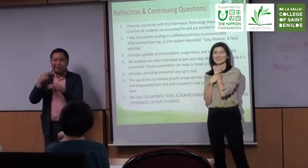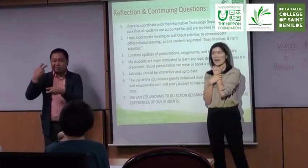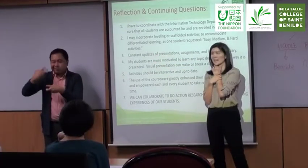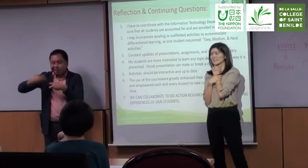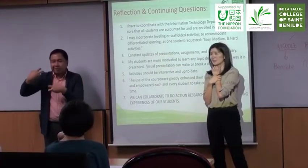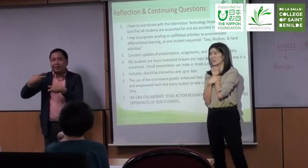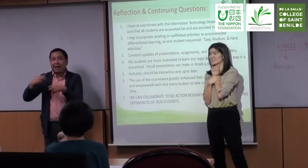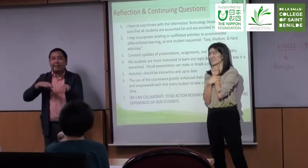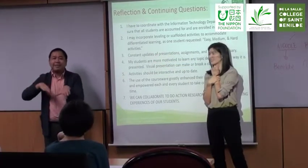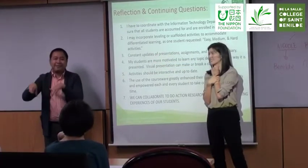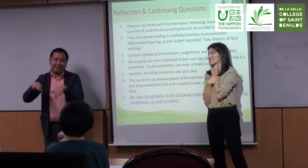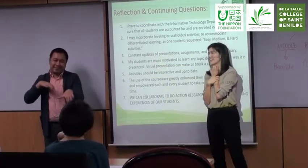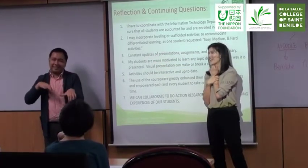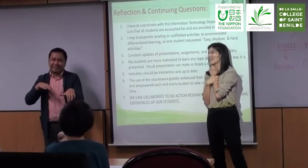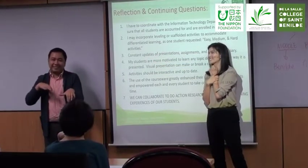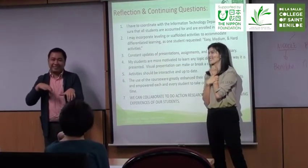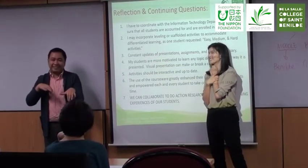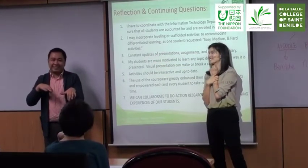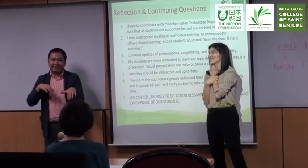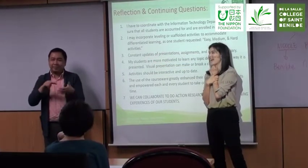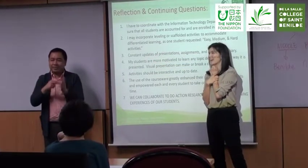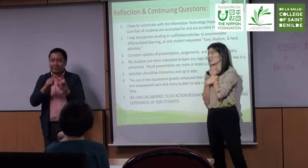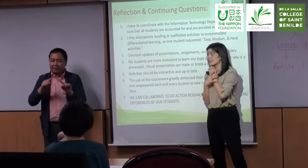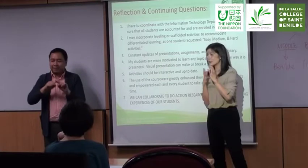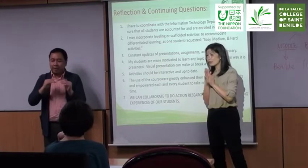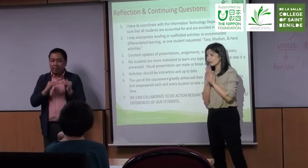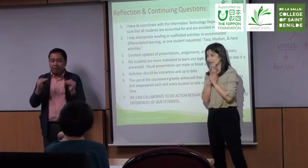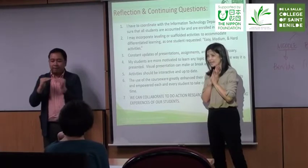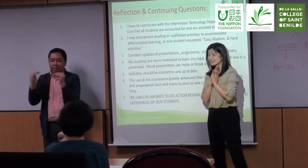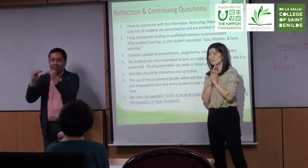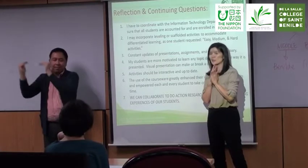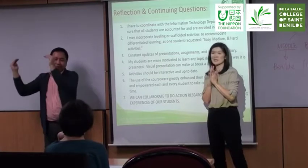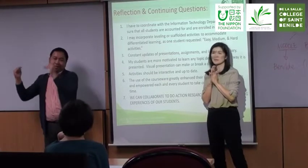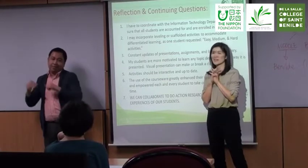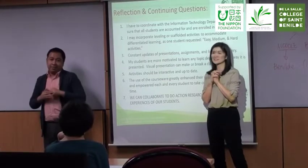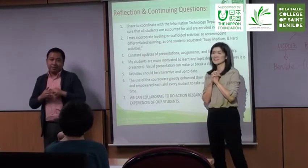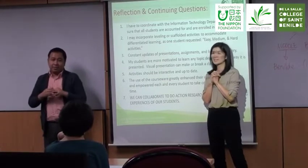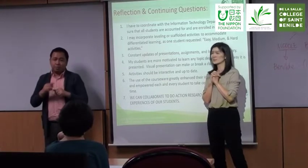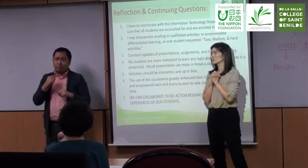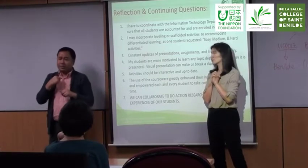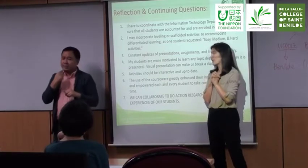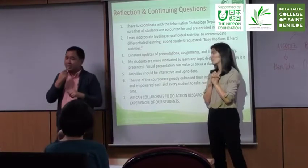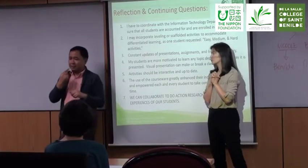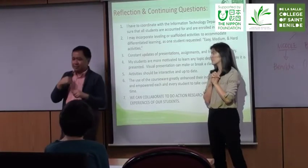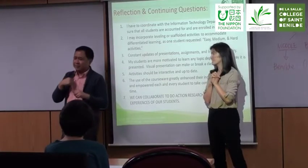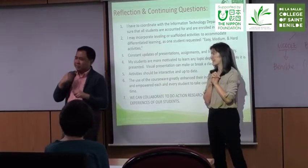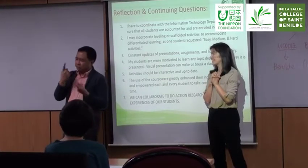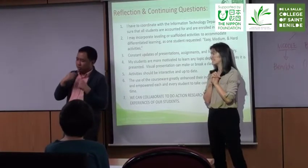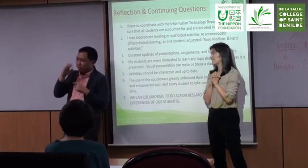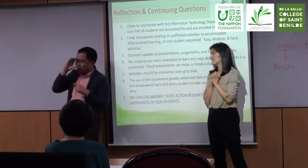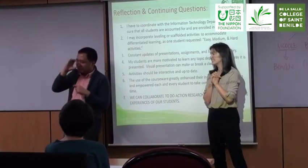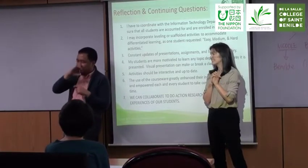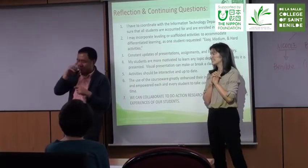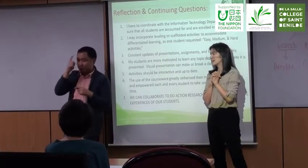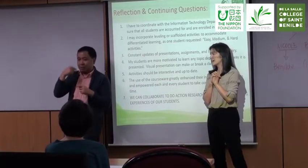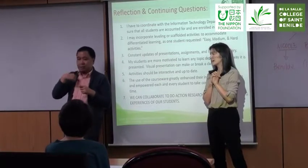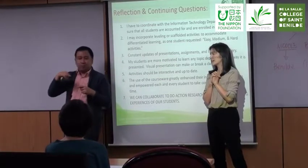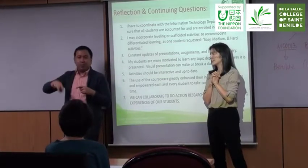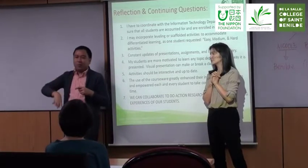the interactive activities. I said, I'm gonna look for it because I don't know how to design